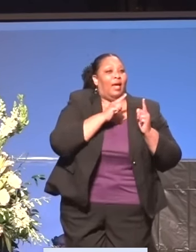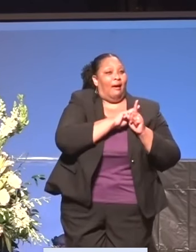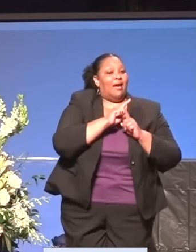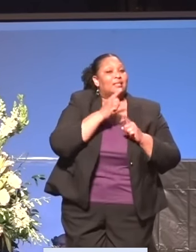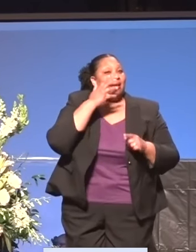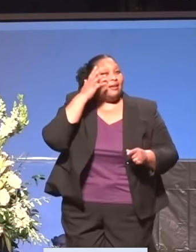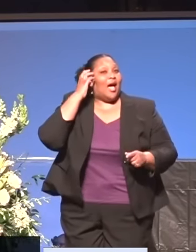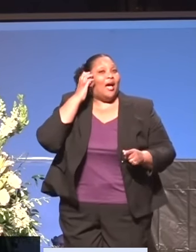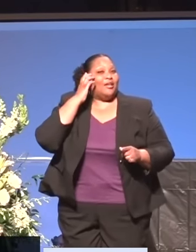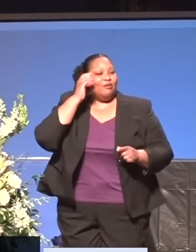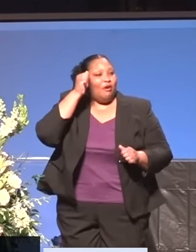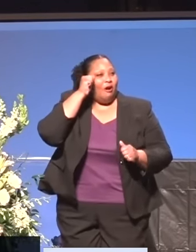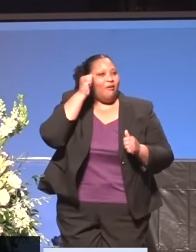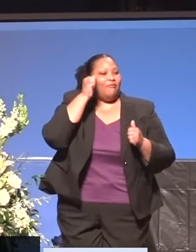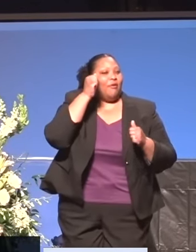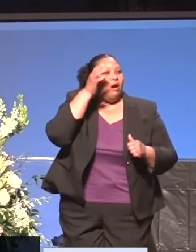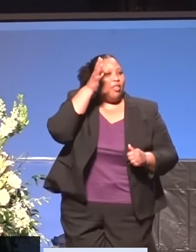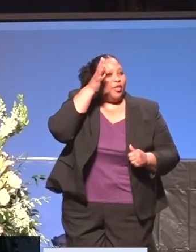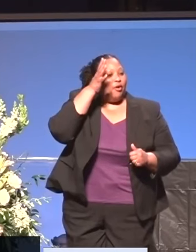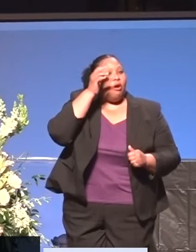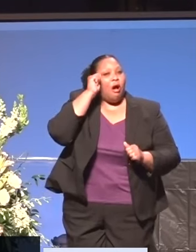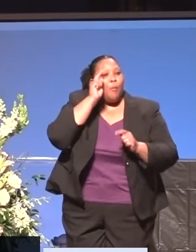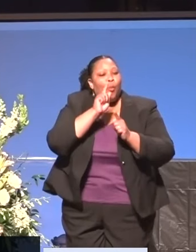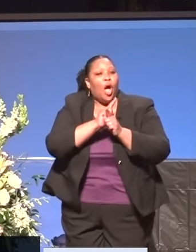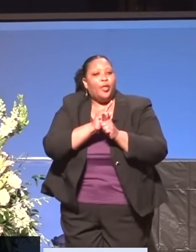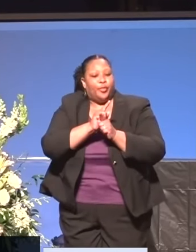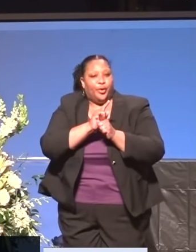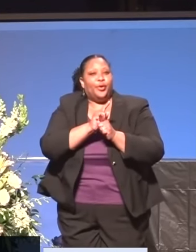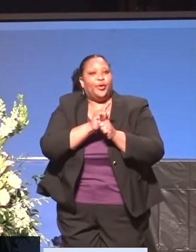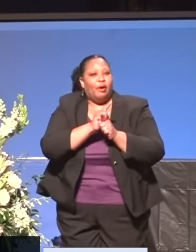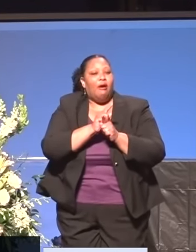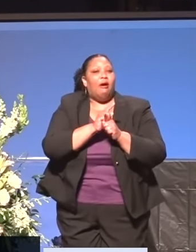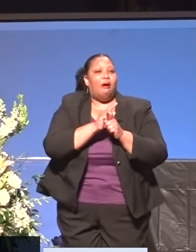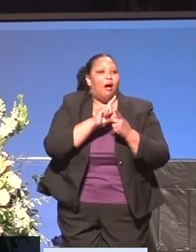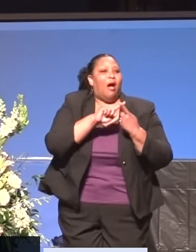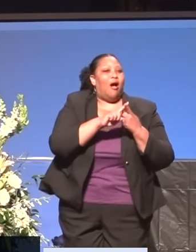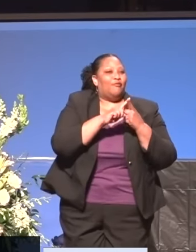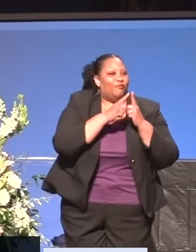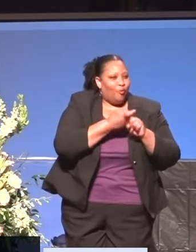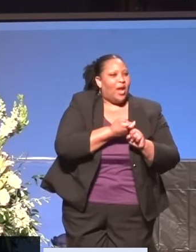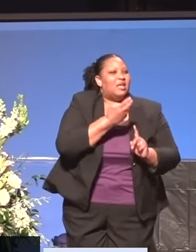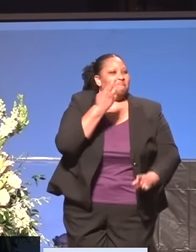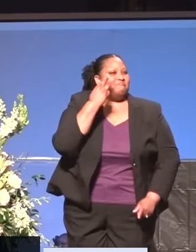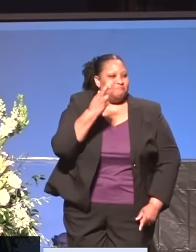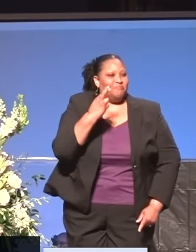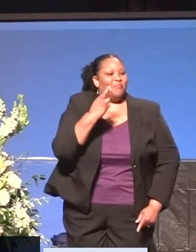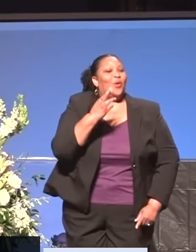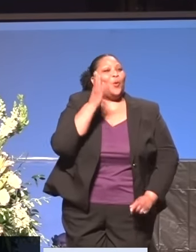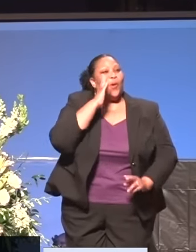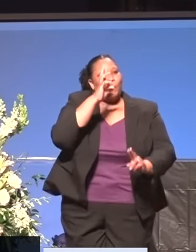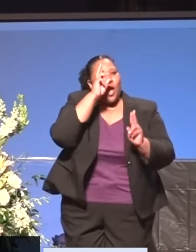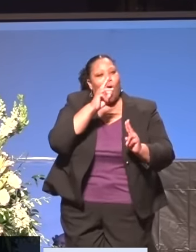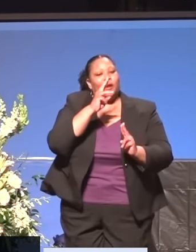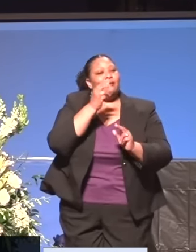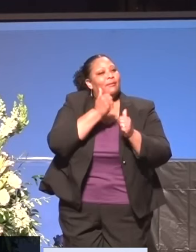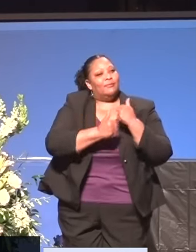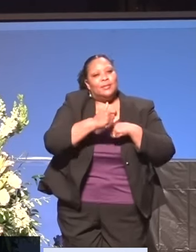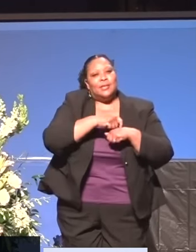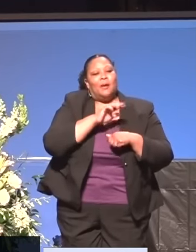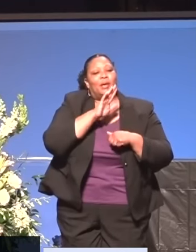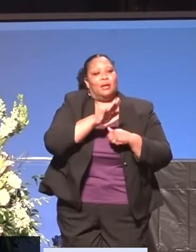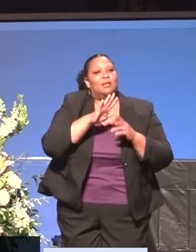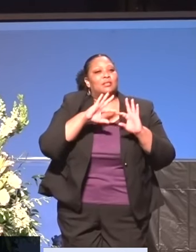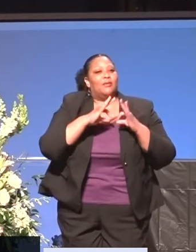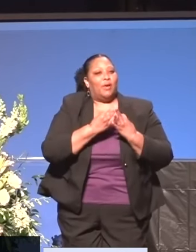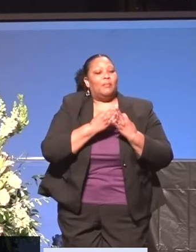lion, a father, a brother, his a friend will be honored each time his family,